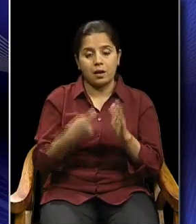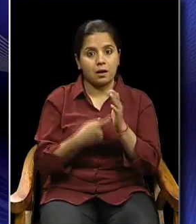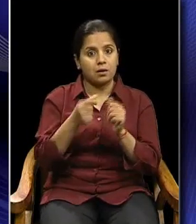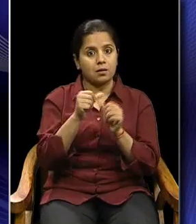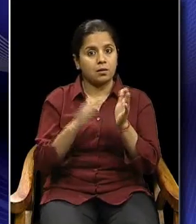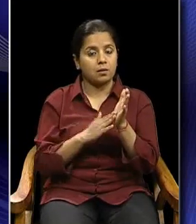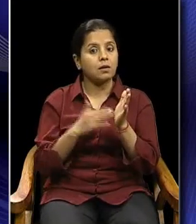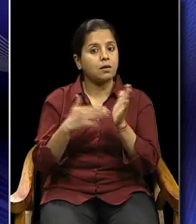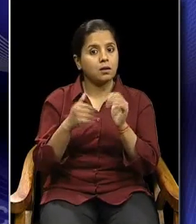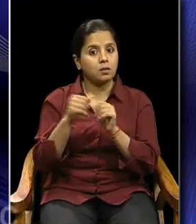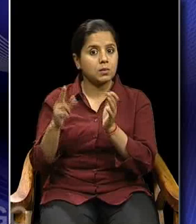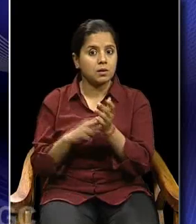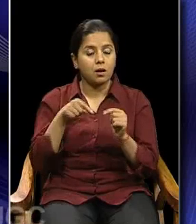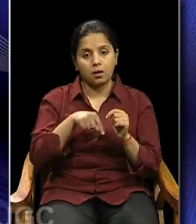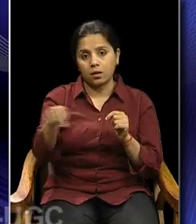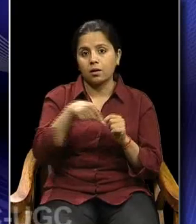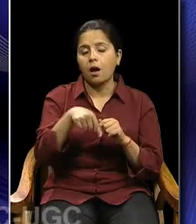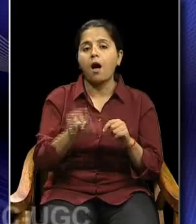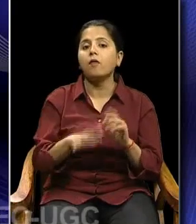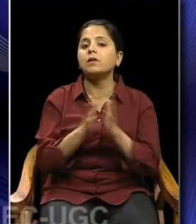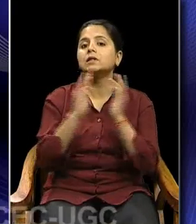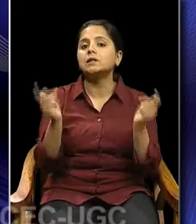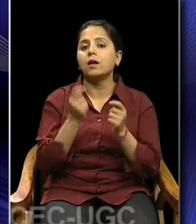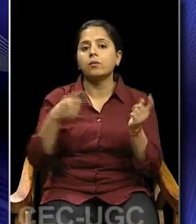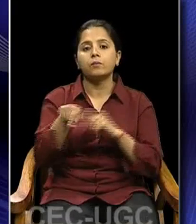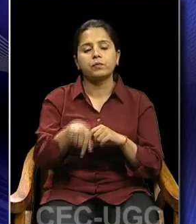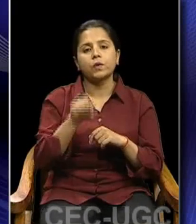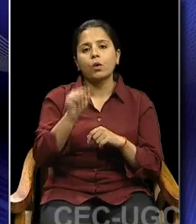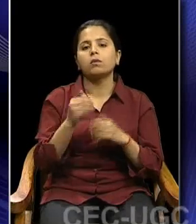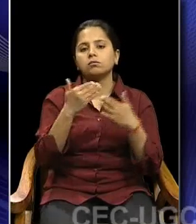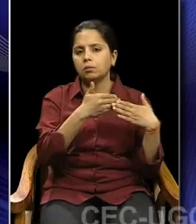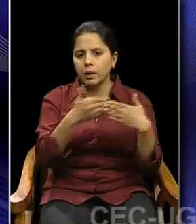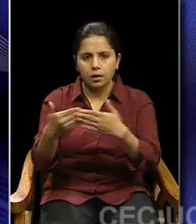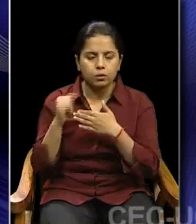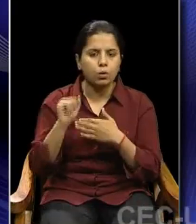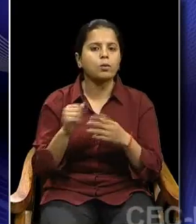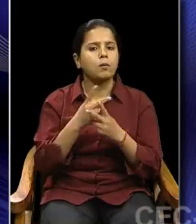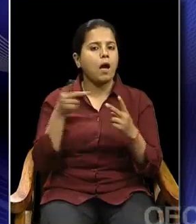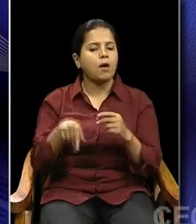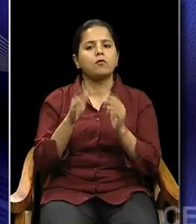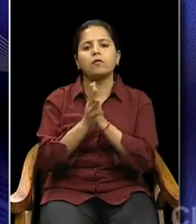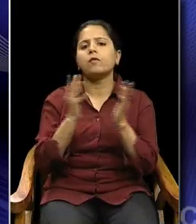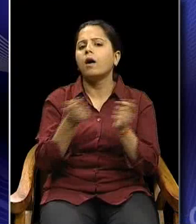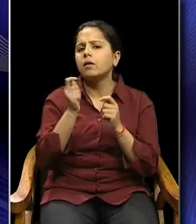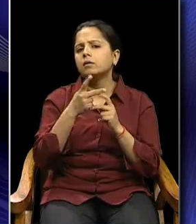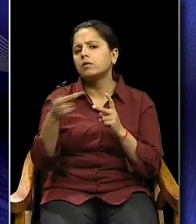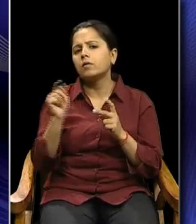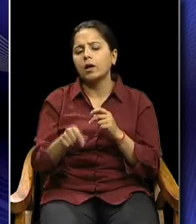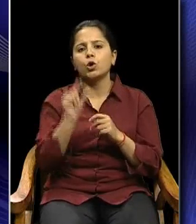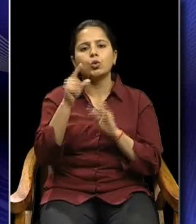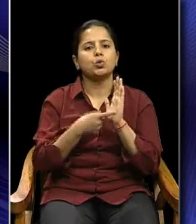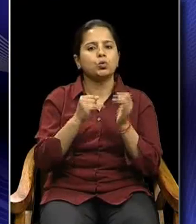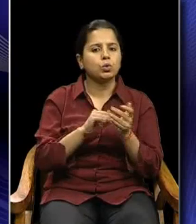then thereafter they celebrate the Eid al-Fitr, then other kinds of festivals with regard to Urs or the